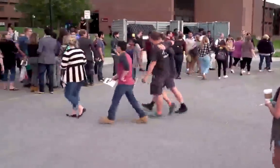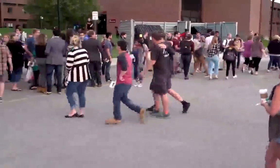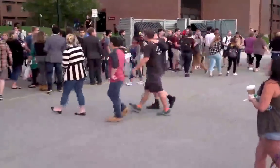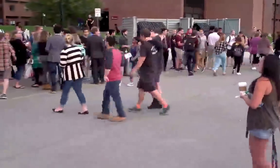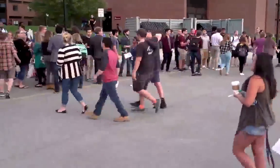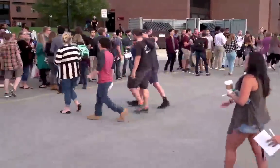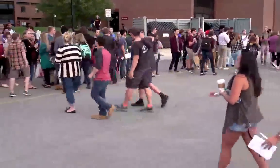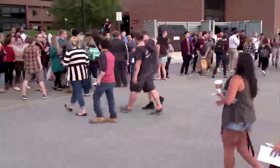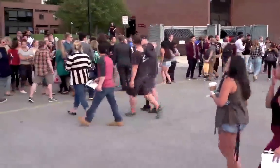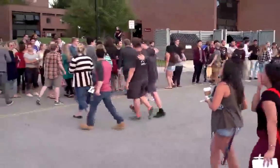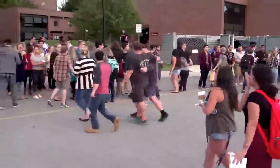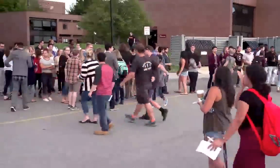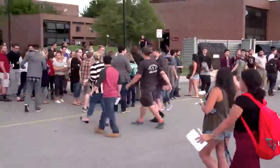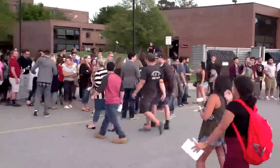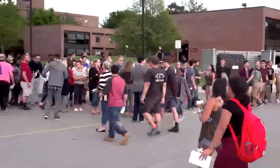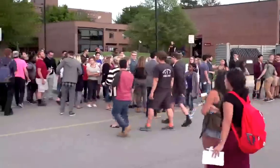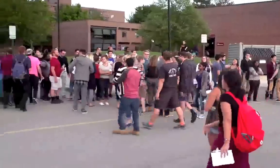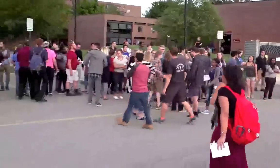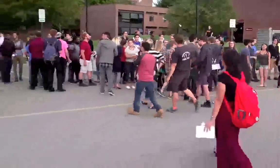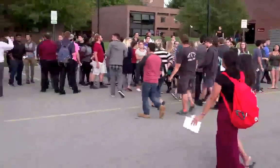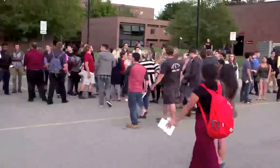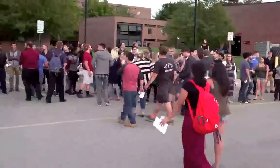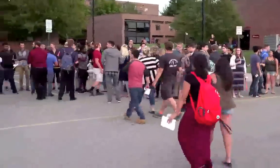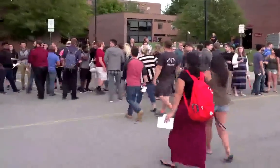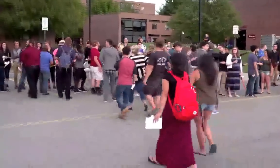I'm good. Oh, you're still working?